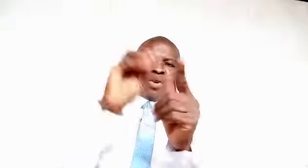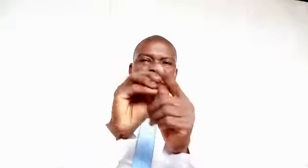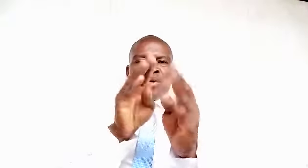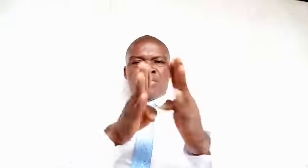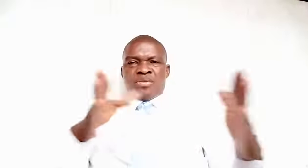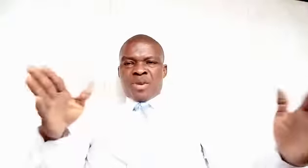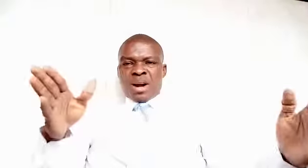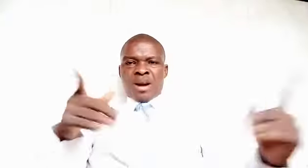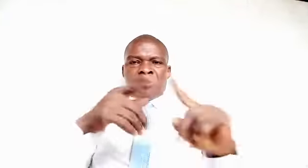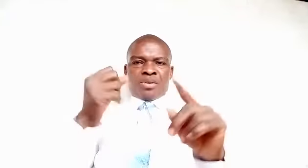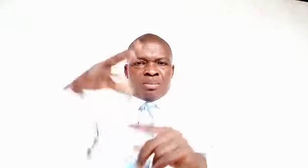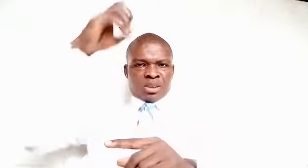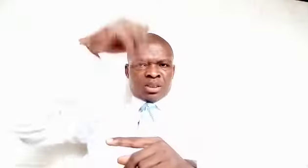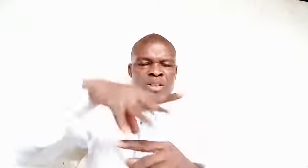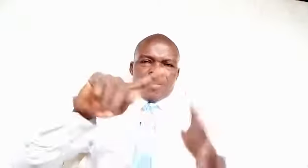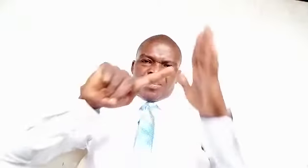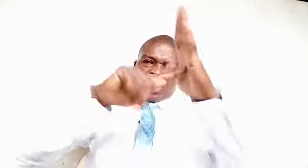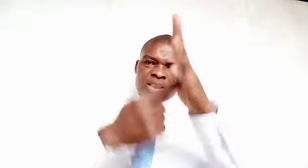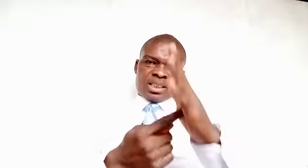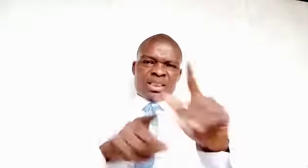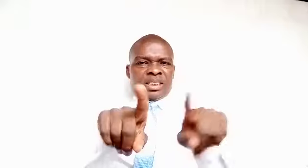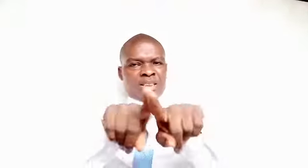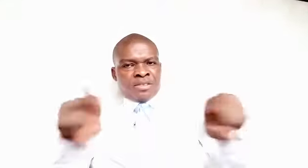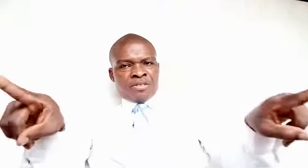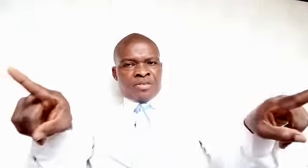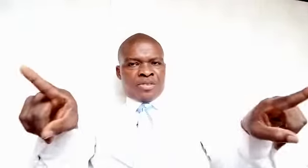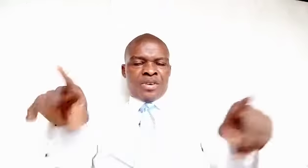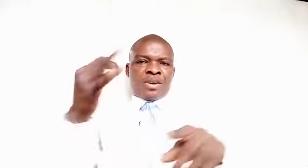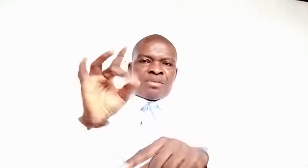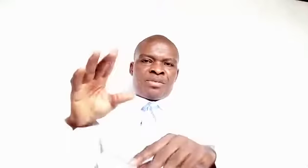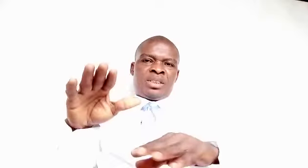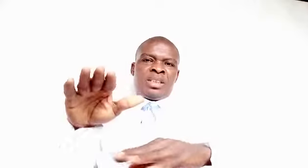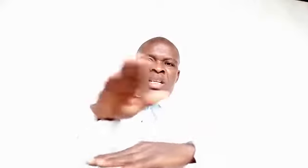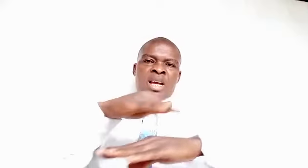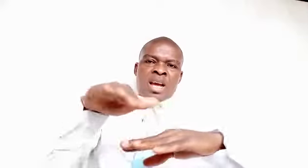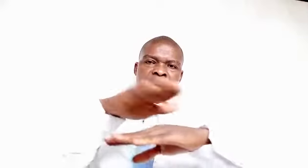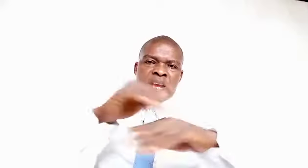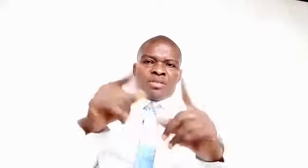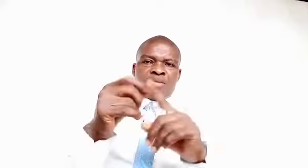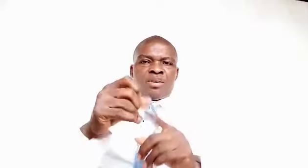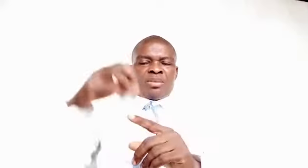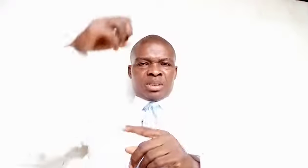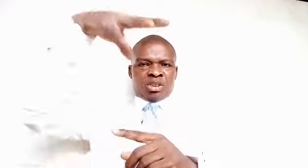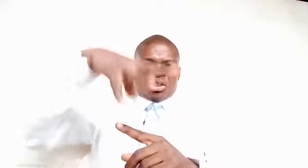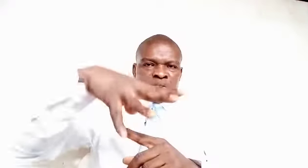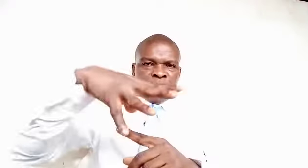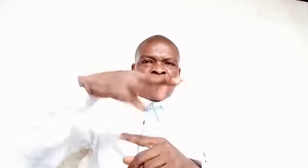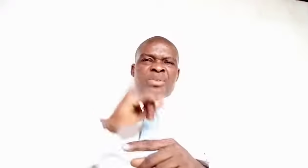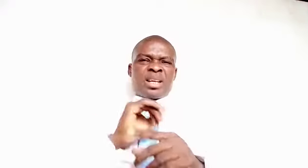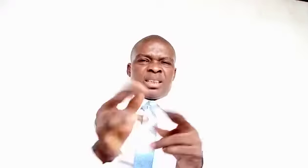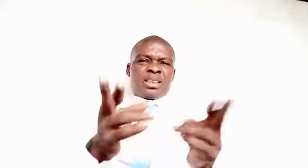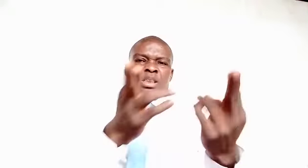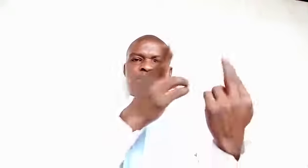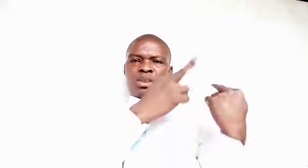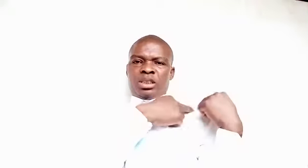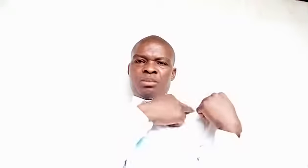This different position of the earth from the sun at different intervals is responsible or